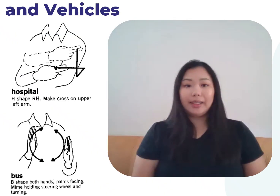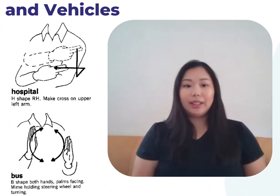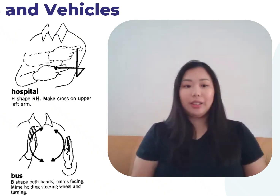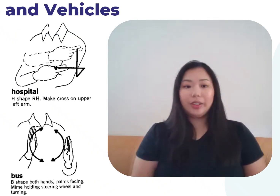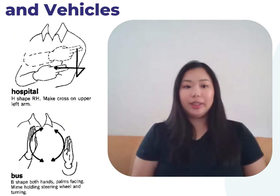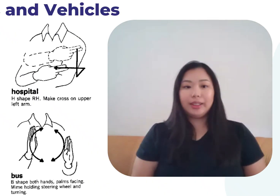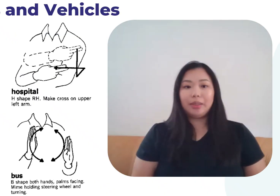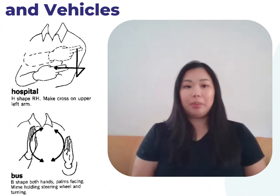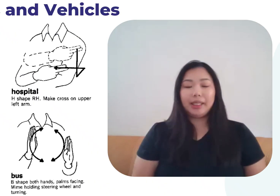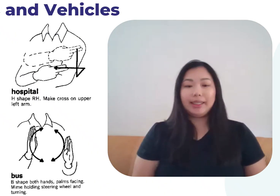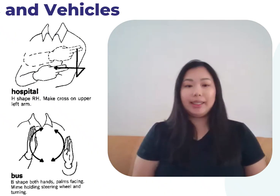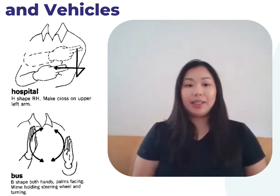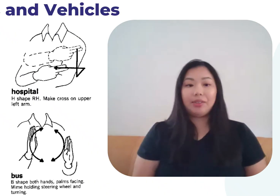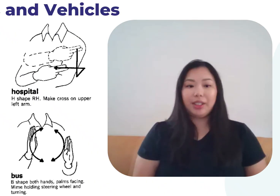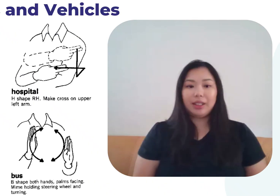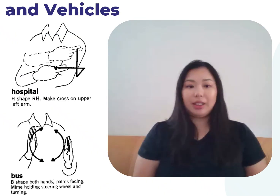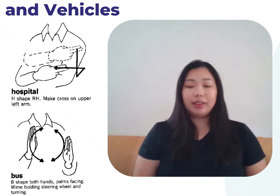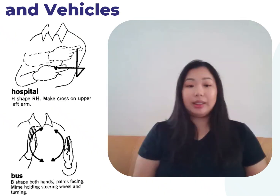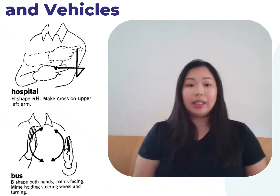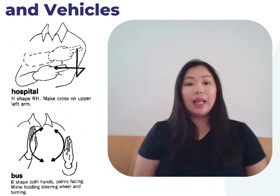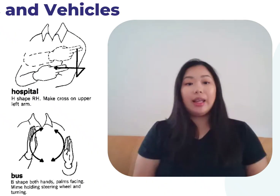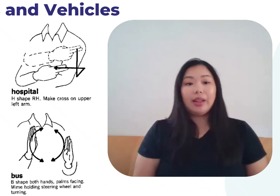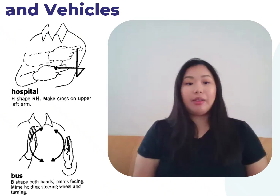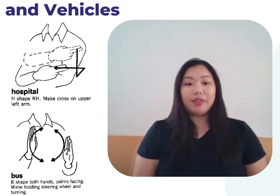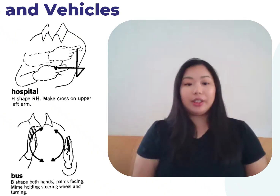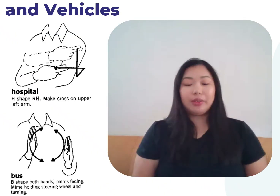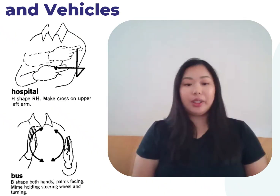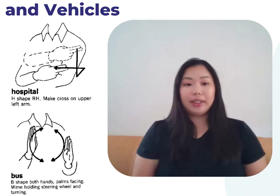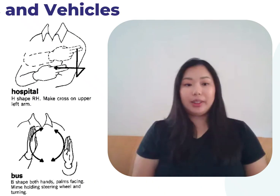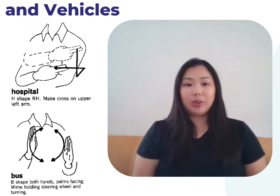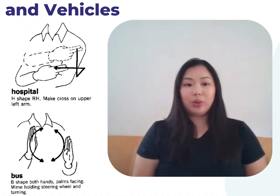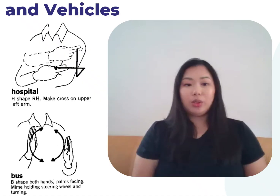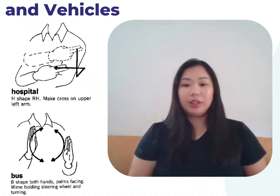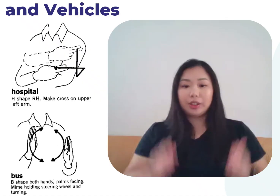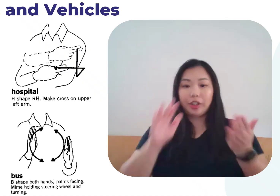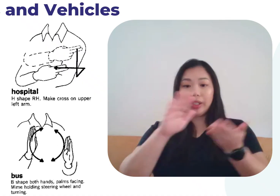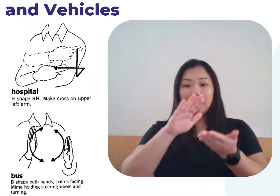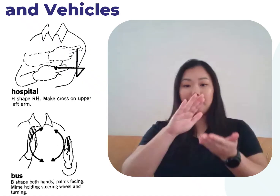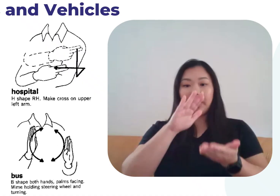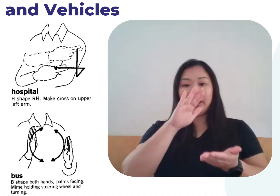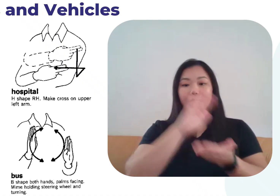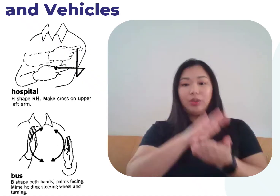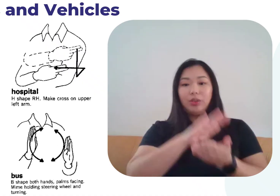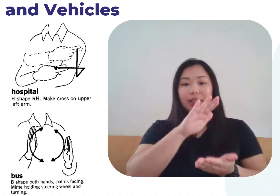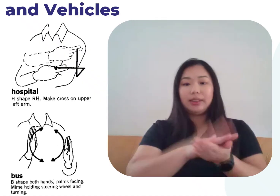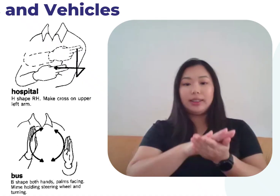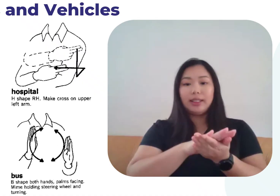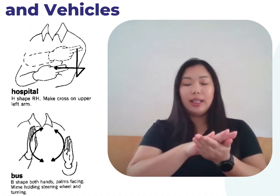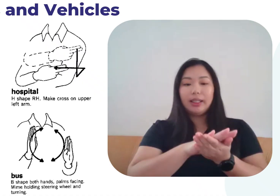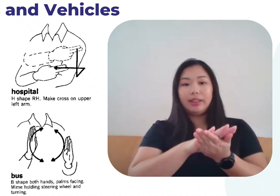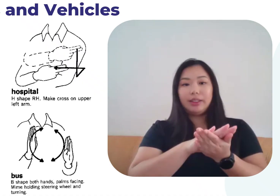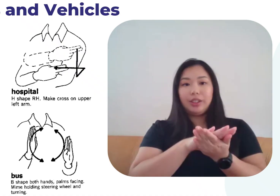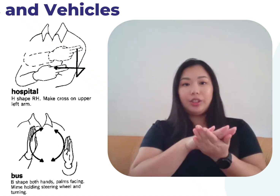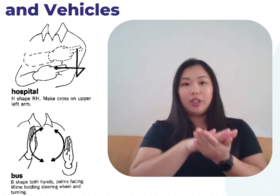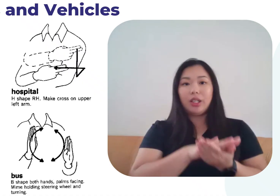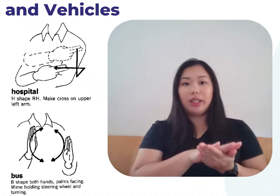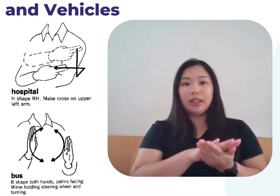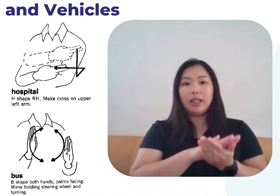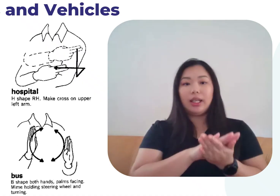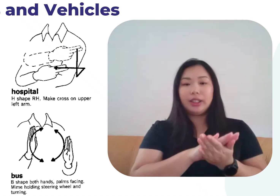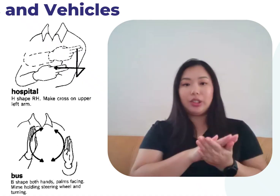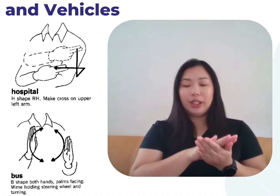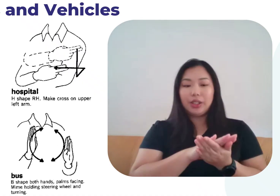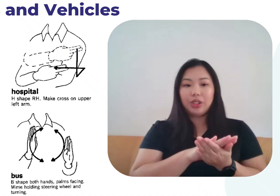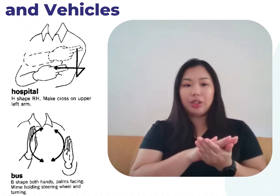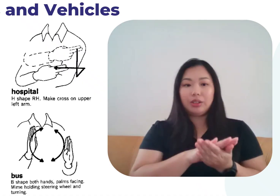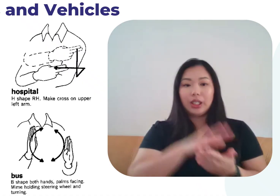Now let's learn some places and vehicles. The first word is school, so you clap your hands twice, like a teacher calling the